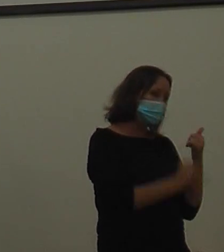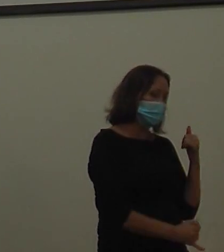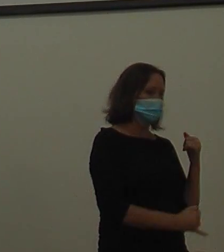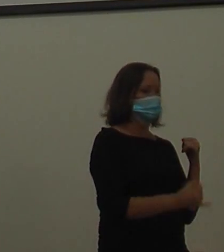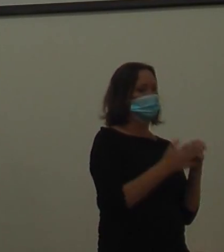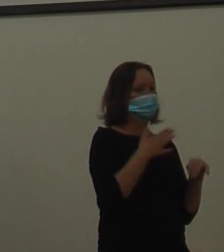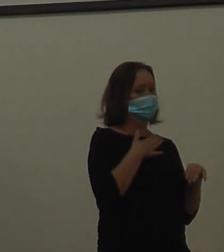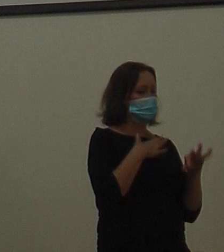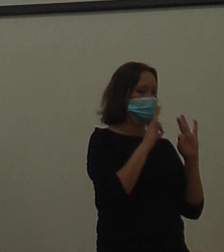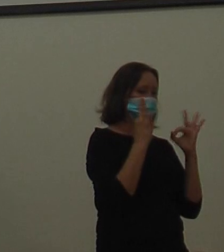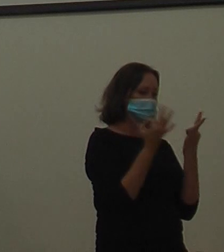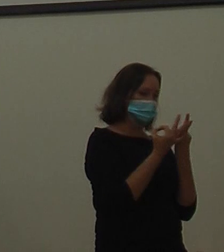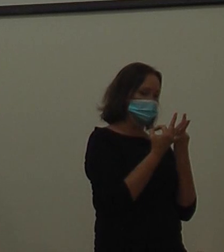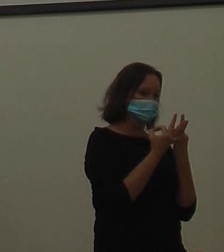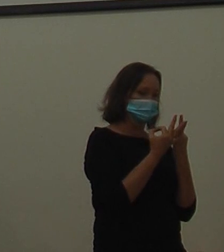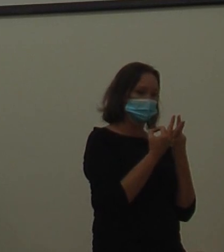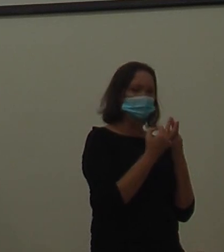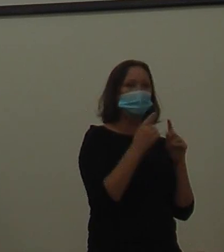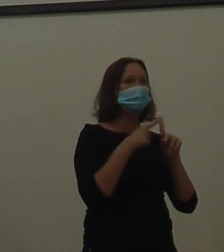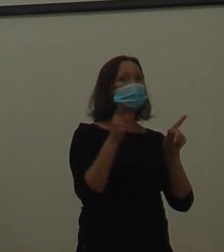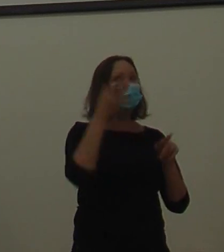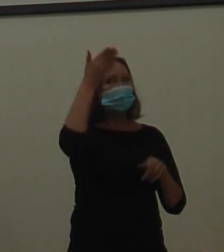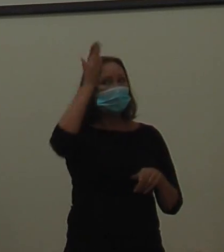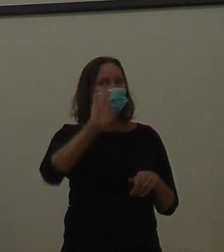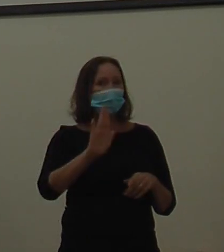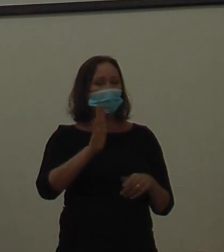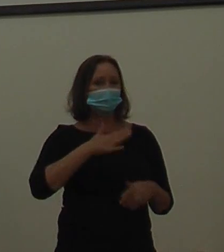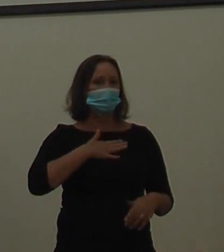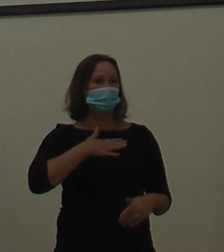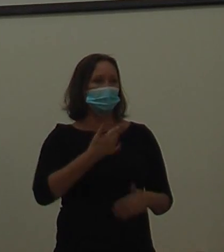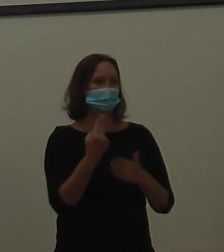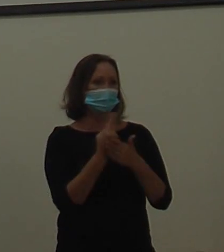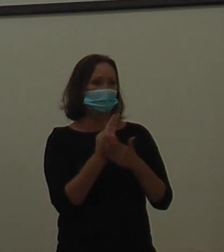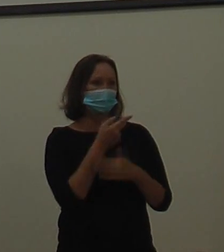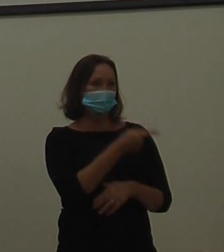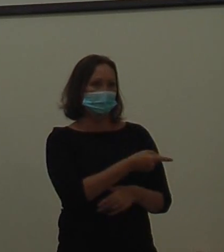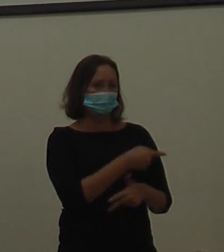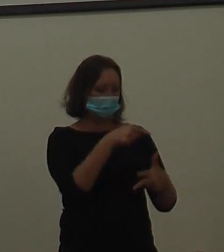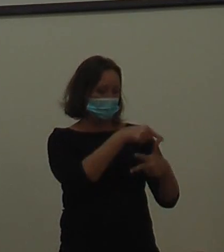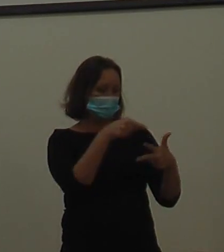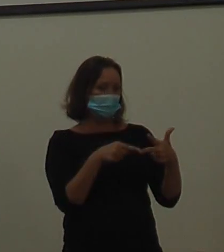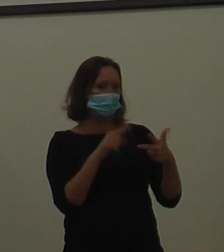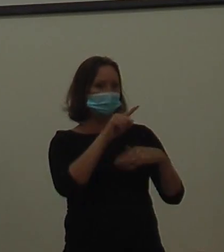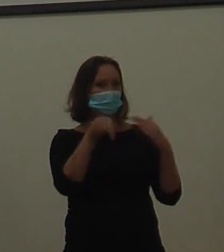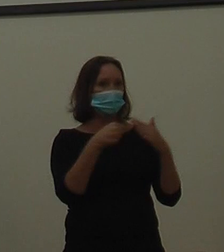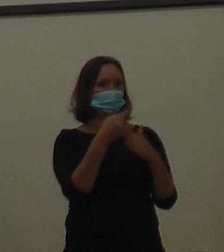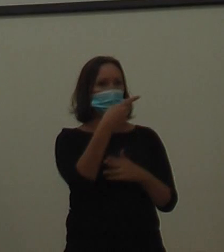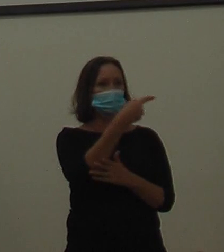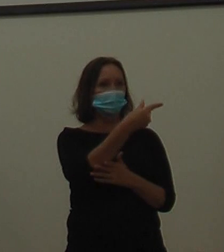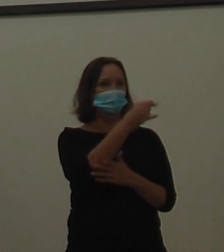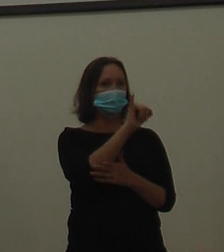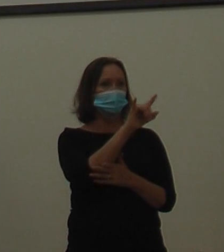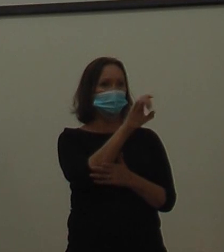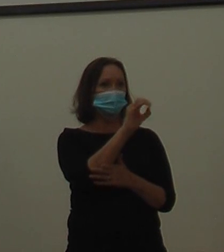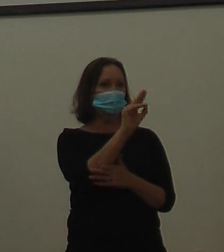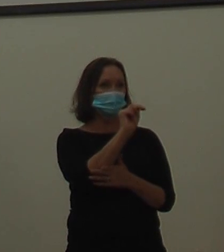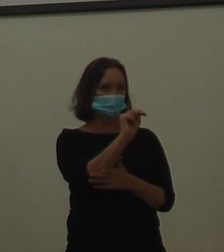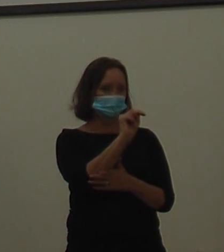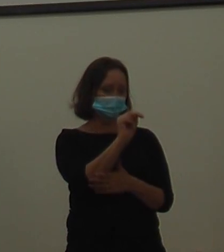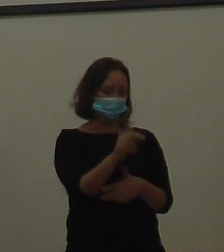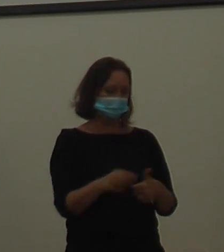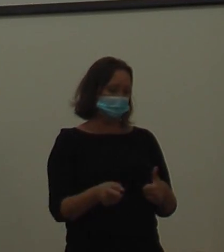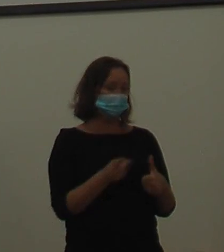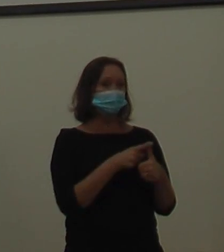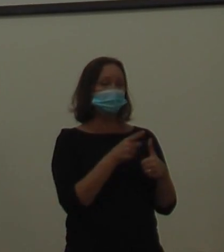us. So we're going to look at three things about Gideon this morning. First of all, we see